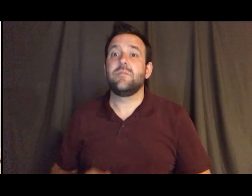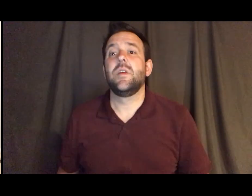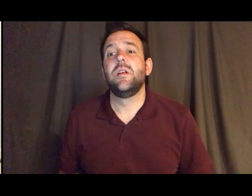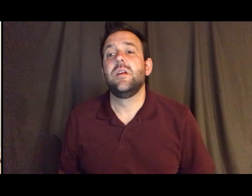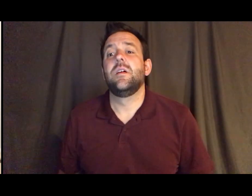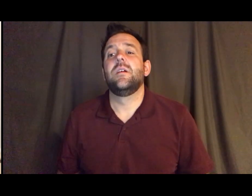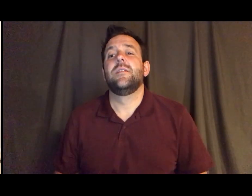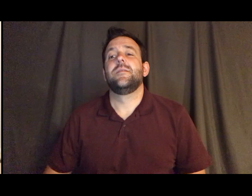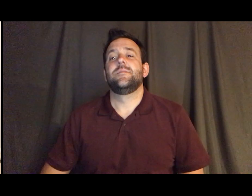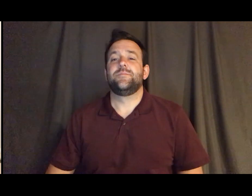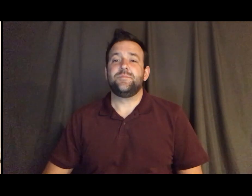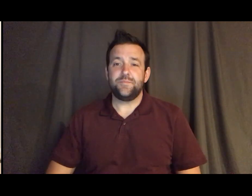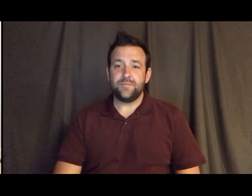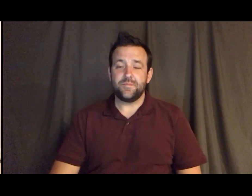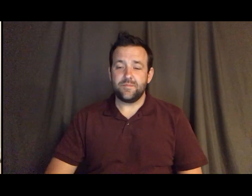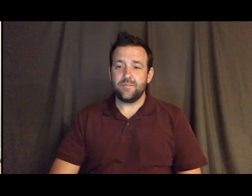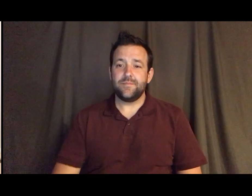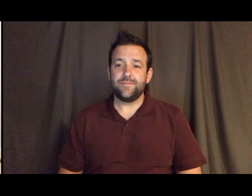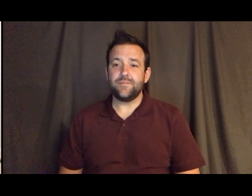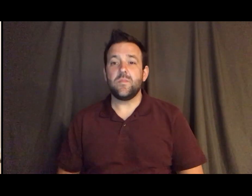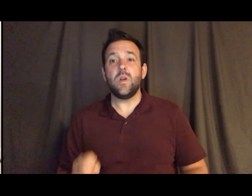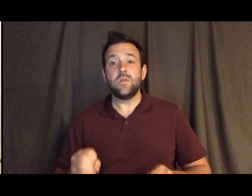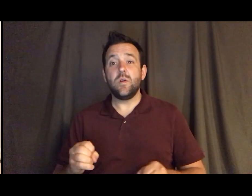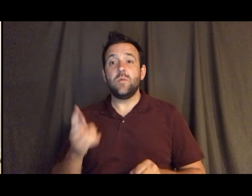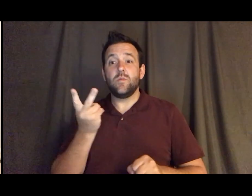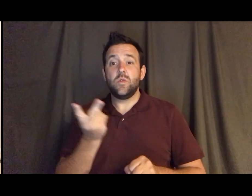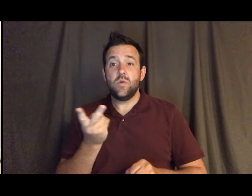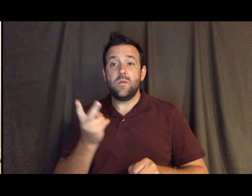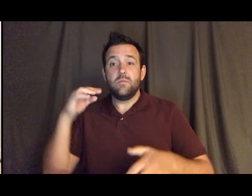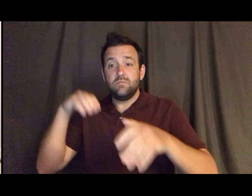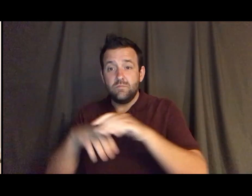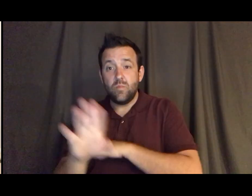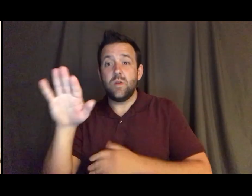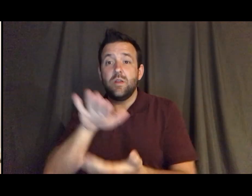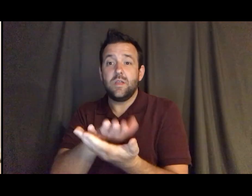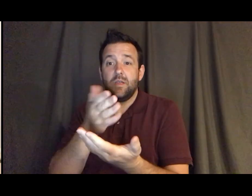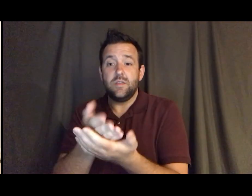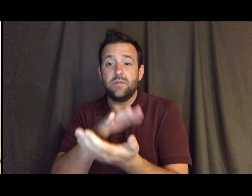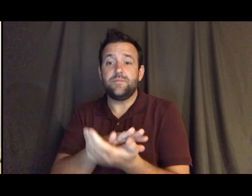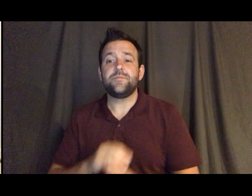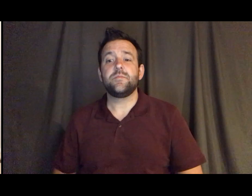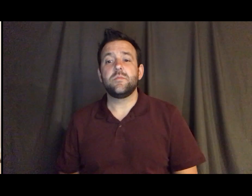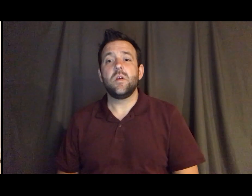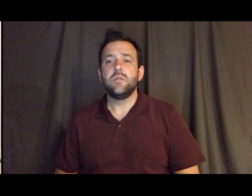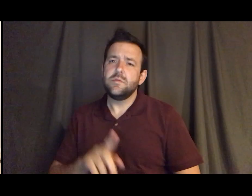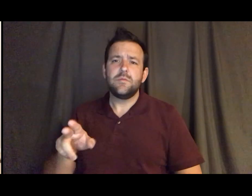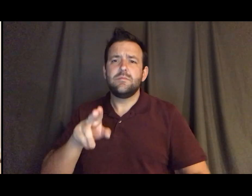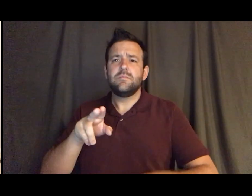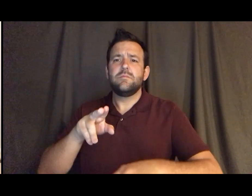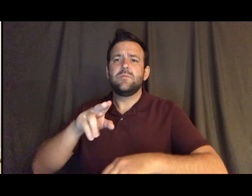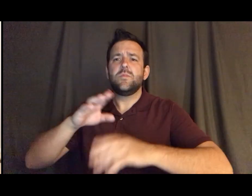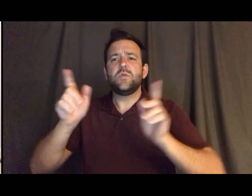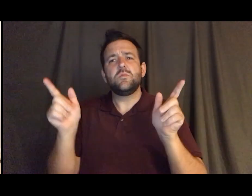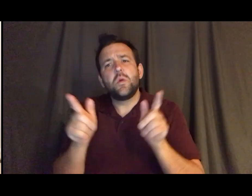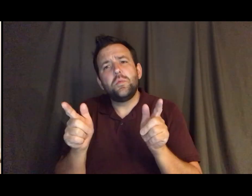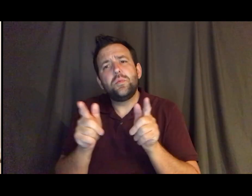So they went into the kitchen, Julie and David. There was a small table with cheeseburgers,